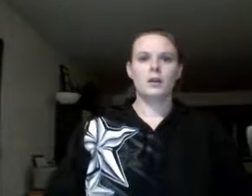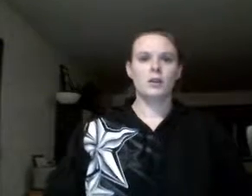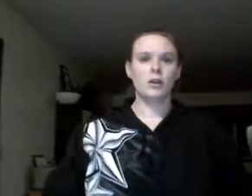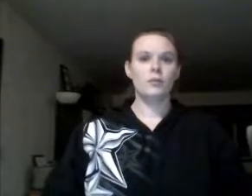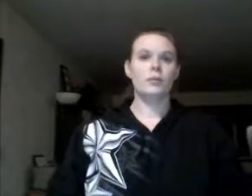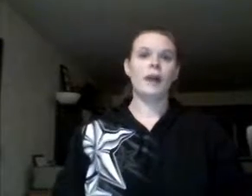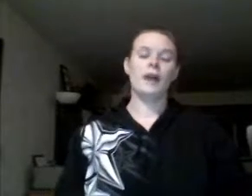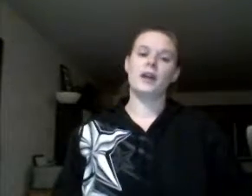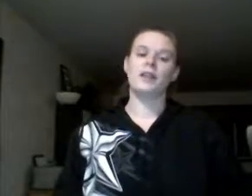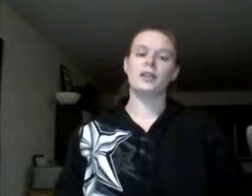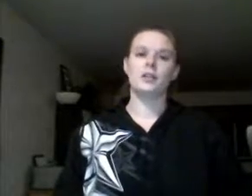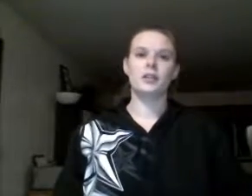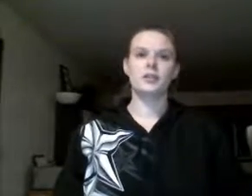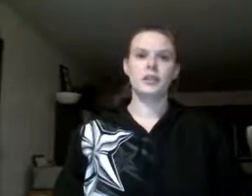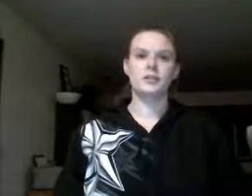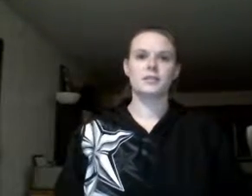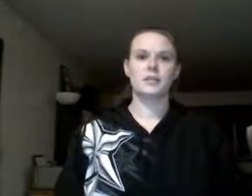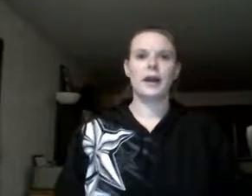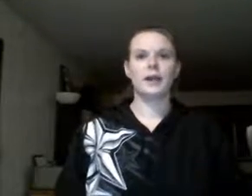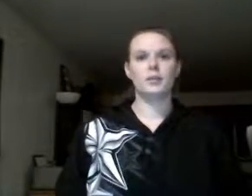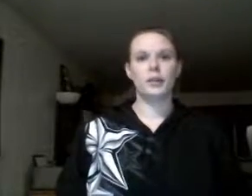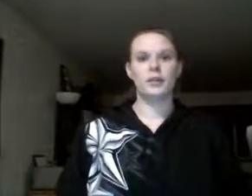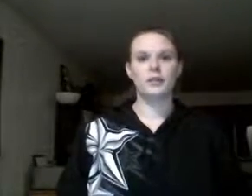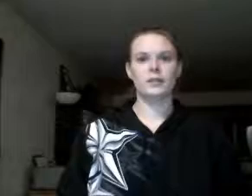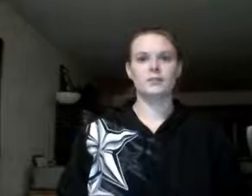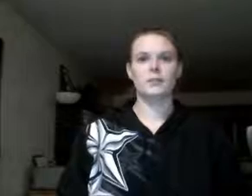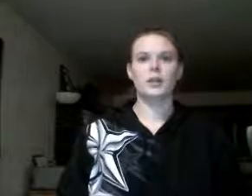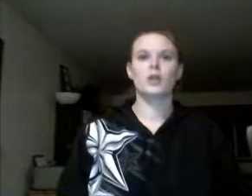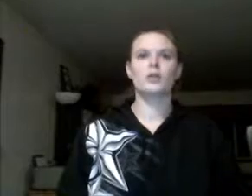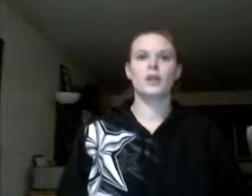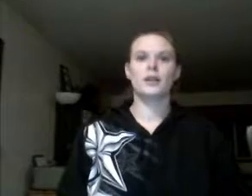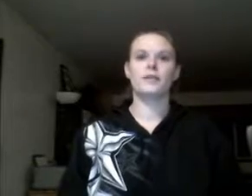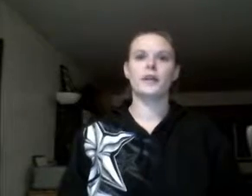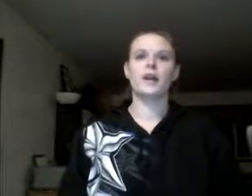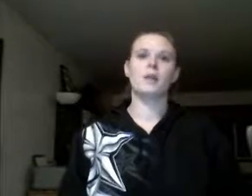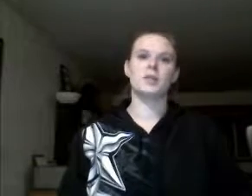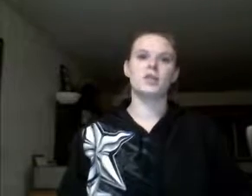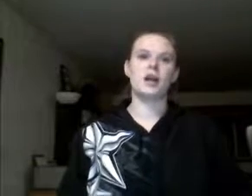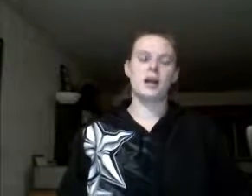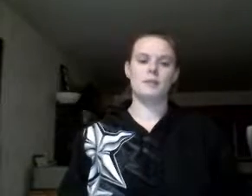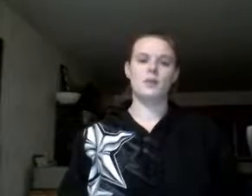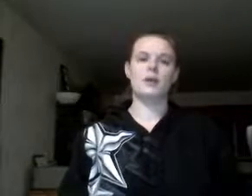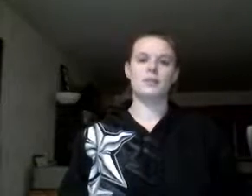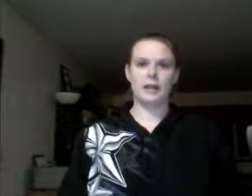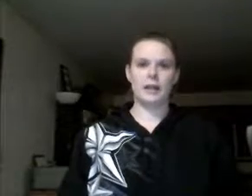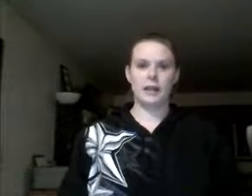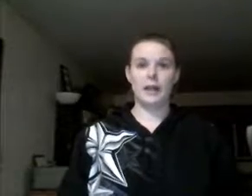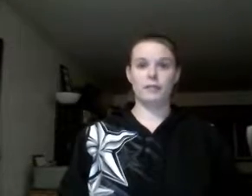So, after having all your lists and your binder, you're ready to figure out how much time you have to plan everything,